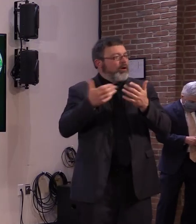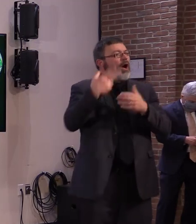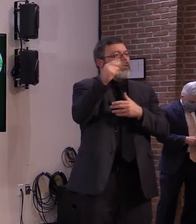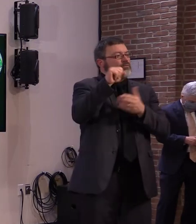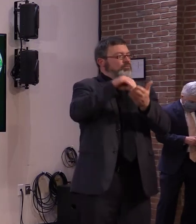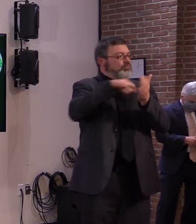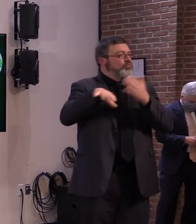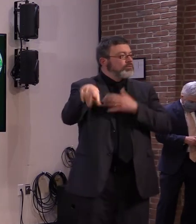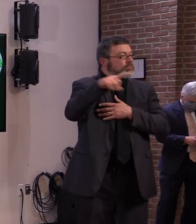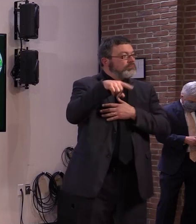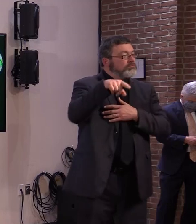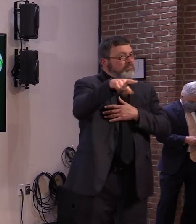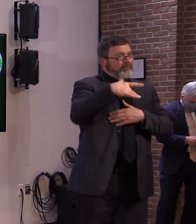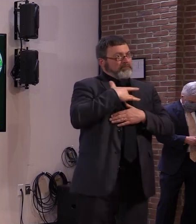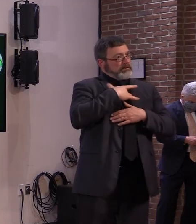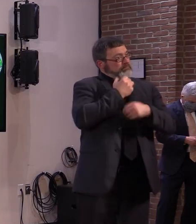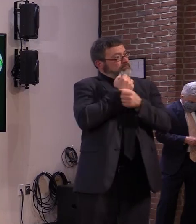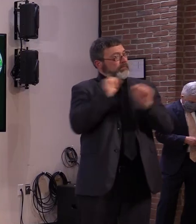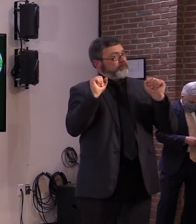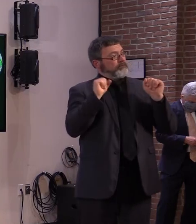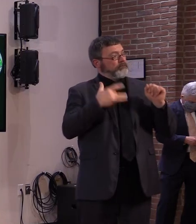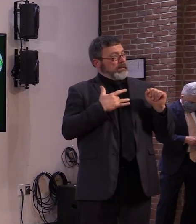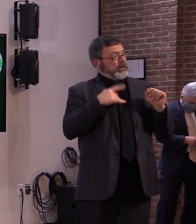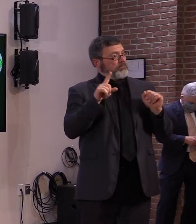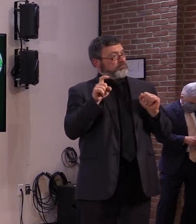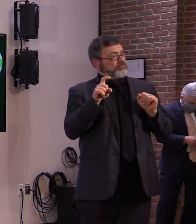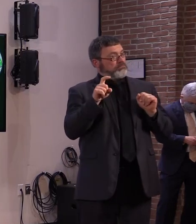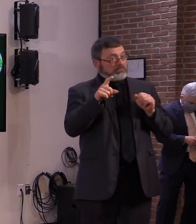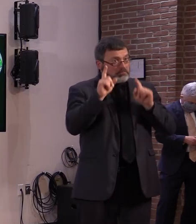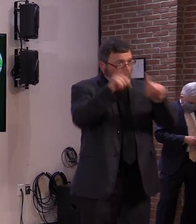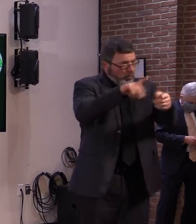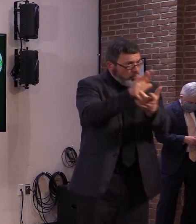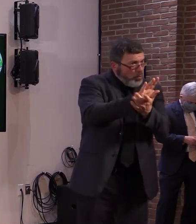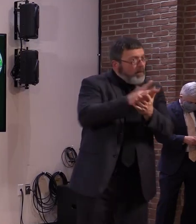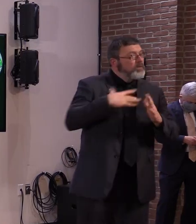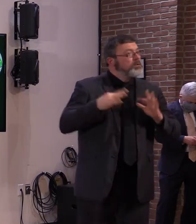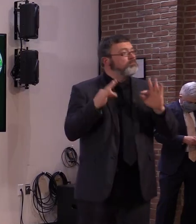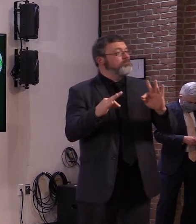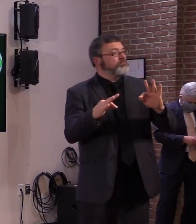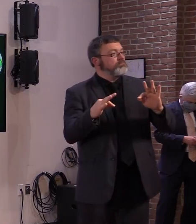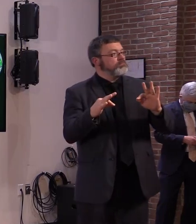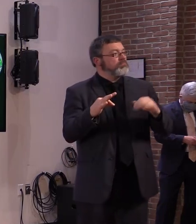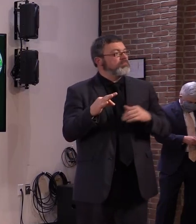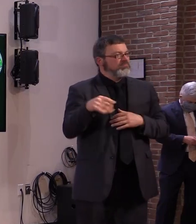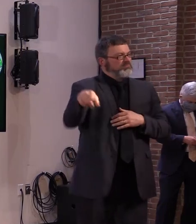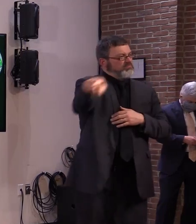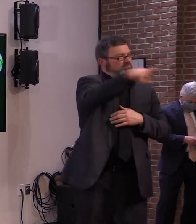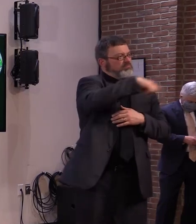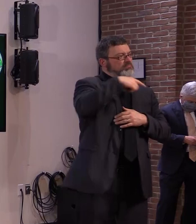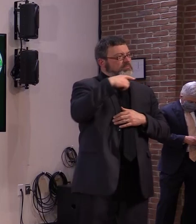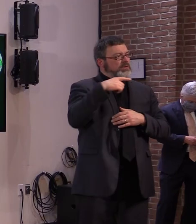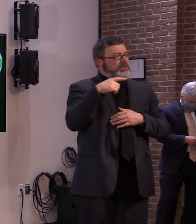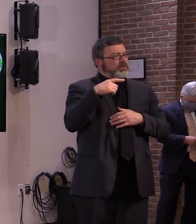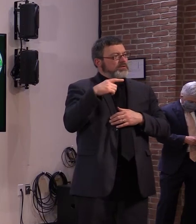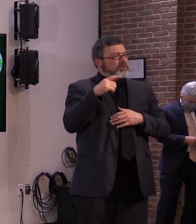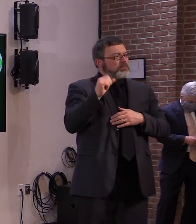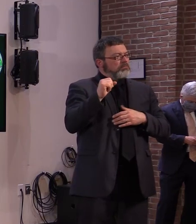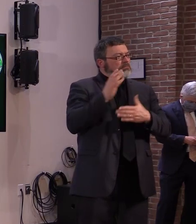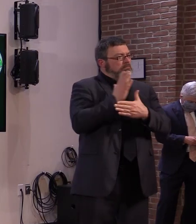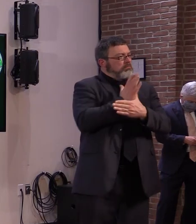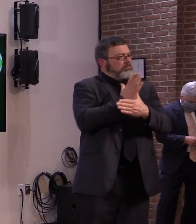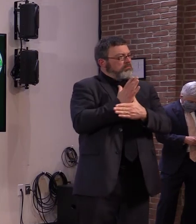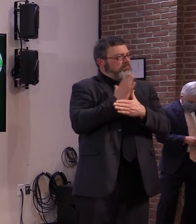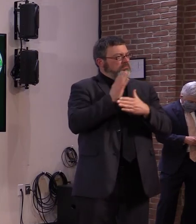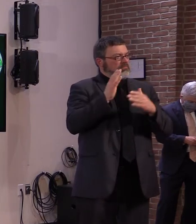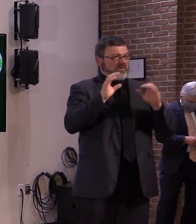they feel from COVID-19 at school. The percentage of students who said they felt not at all or just barely protected was